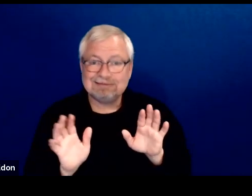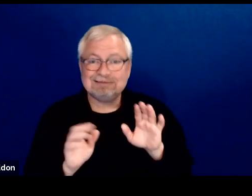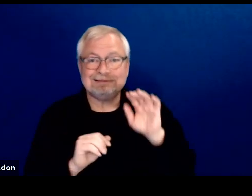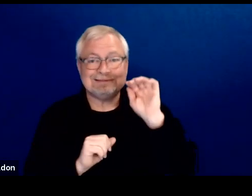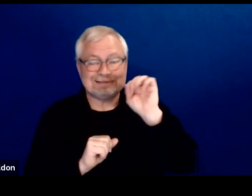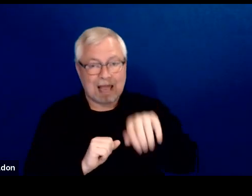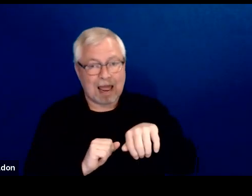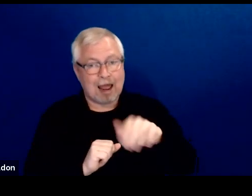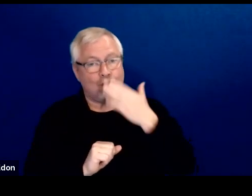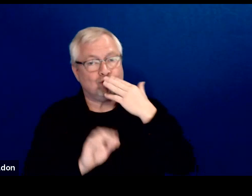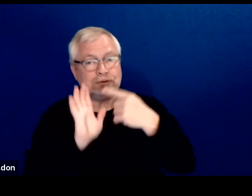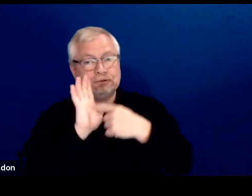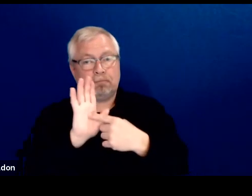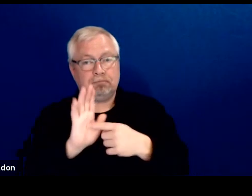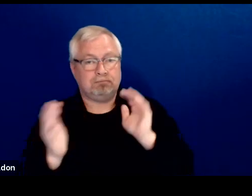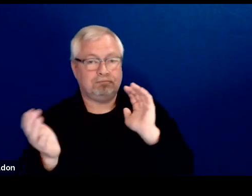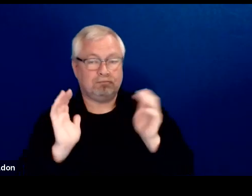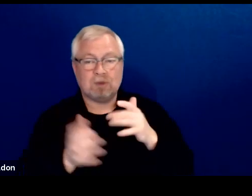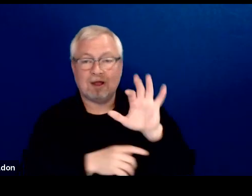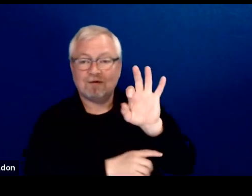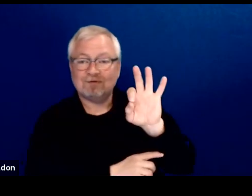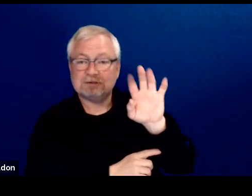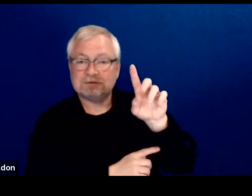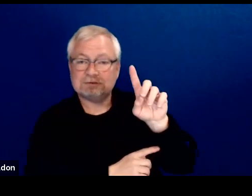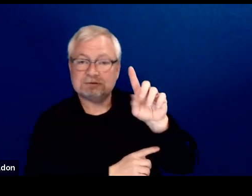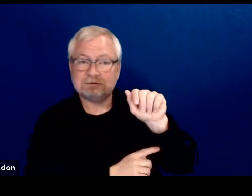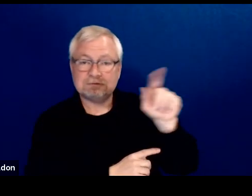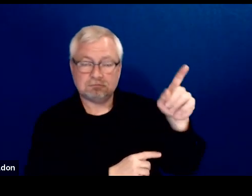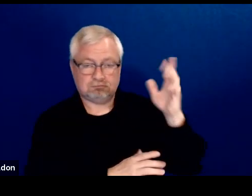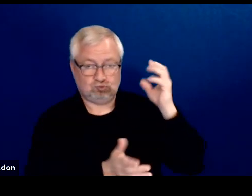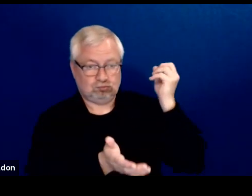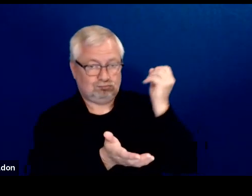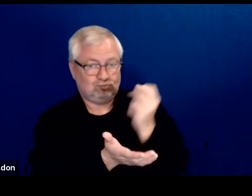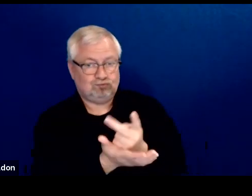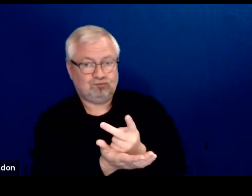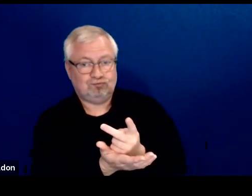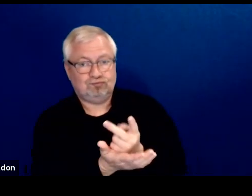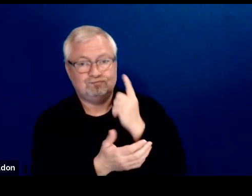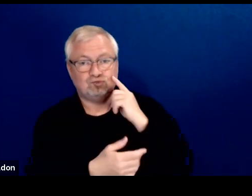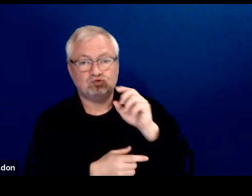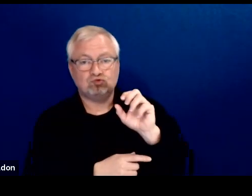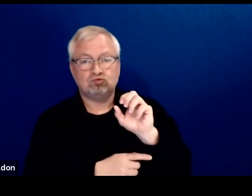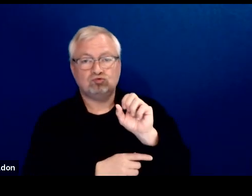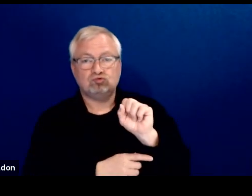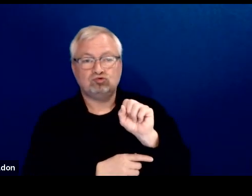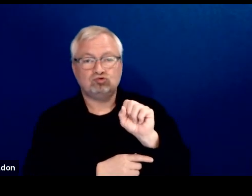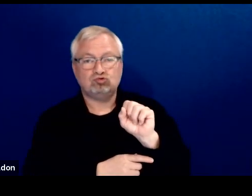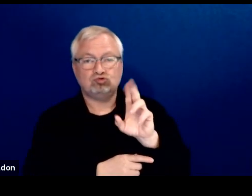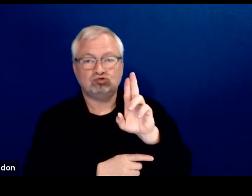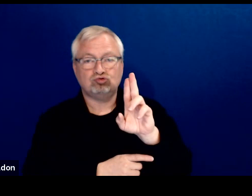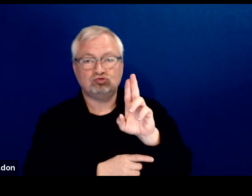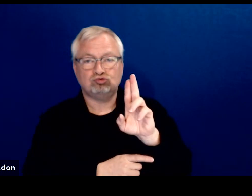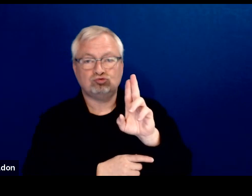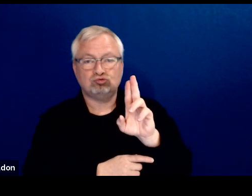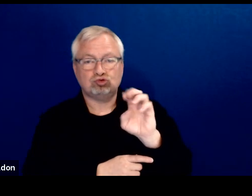the FDA emergency approval of the serology test is I think, a really good thing for